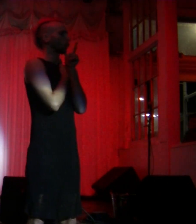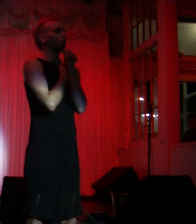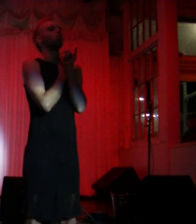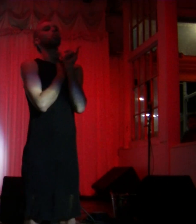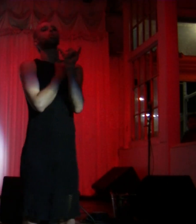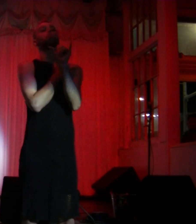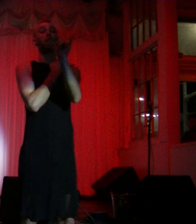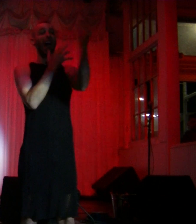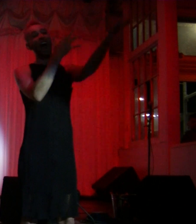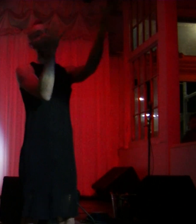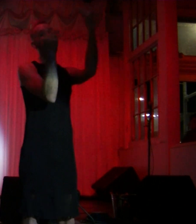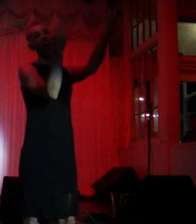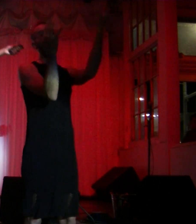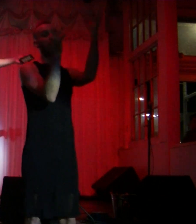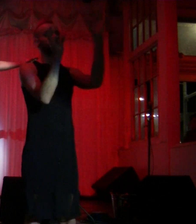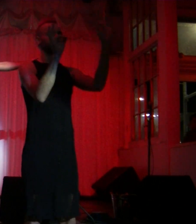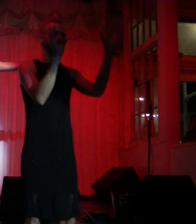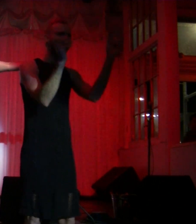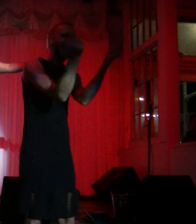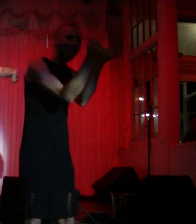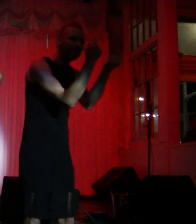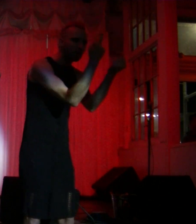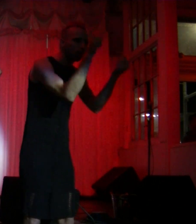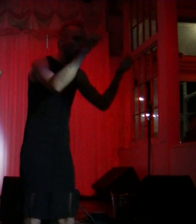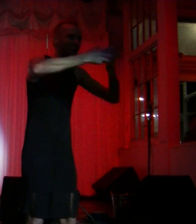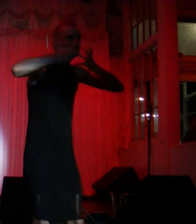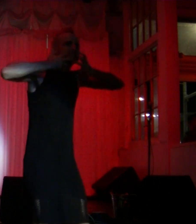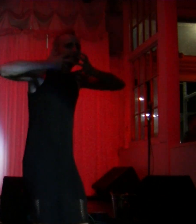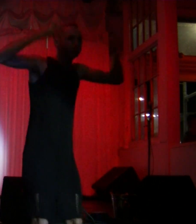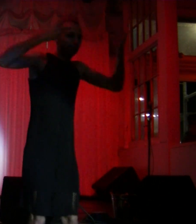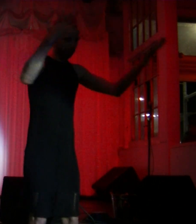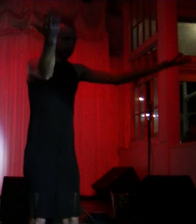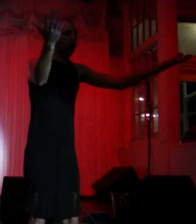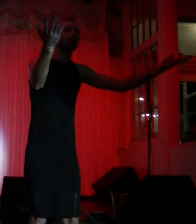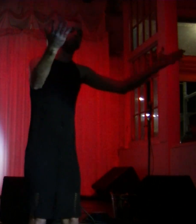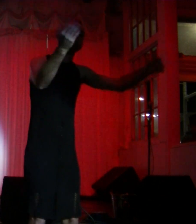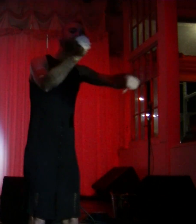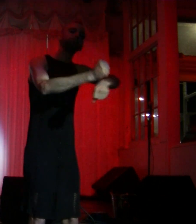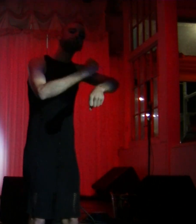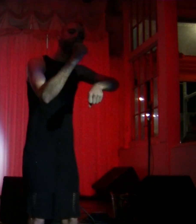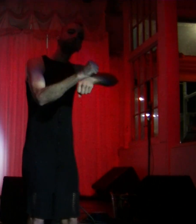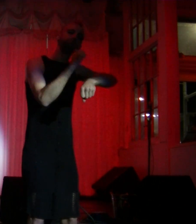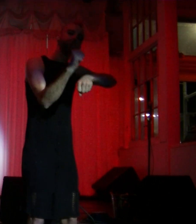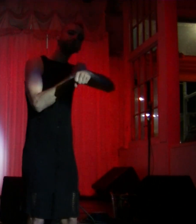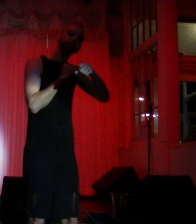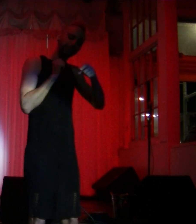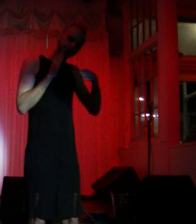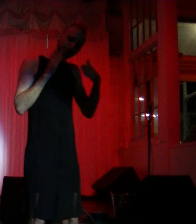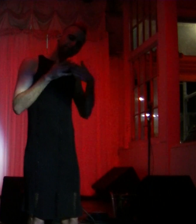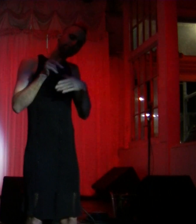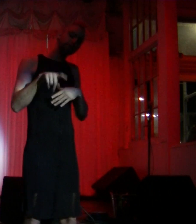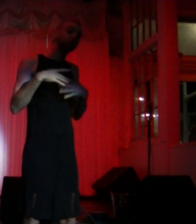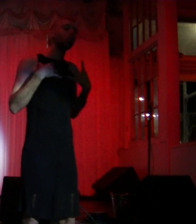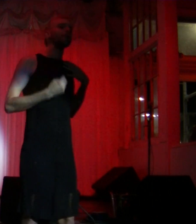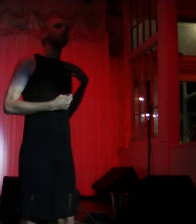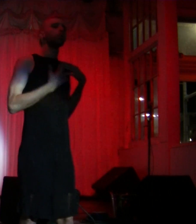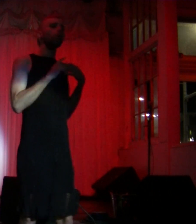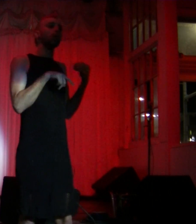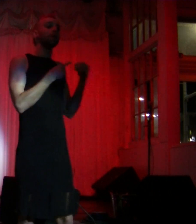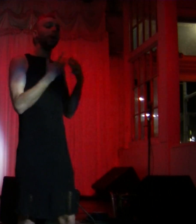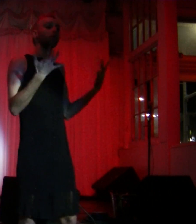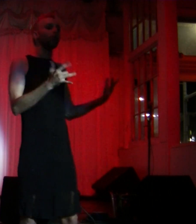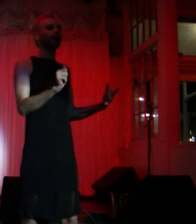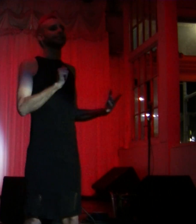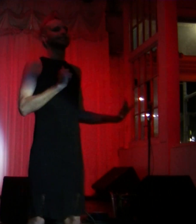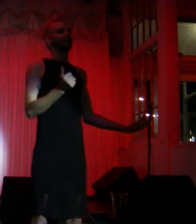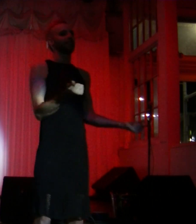Okay. That should have been everybody, but we gonna work on that, all right? So I have a poem about self-love,